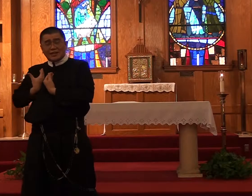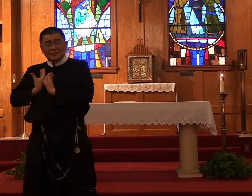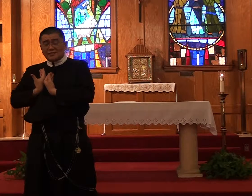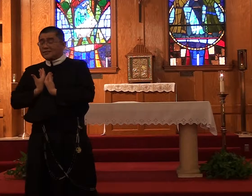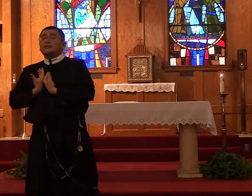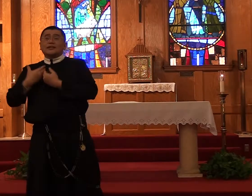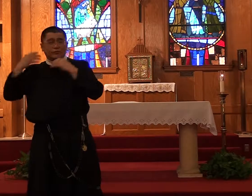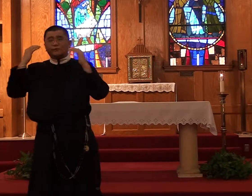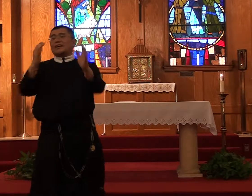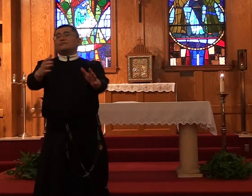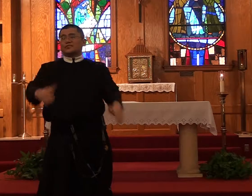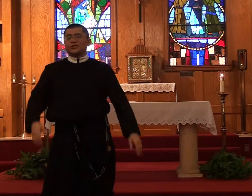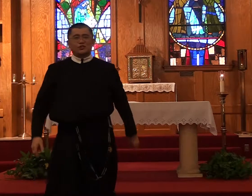us, so we make them Christian.